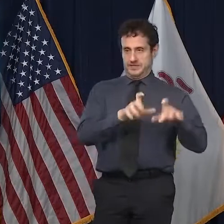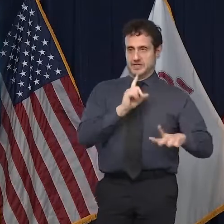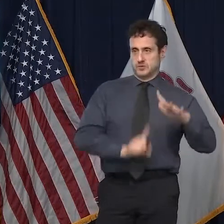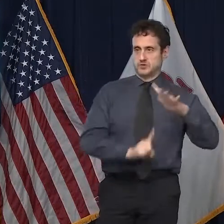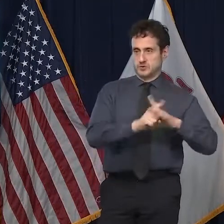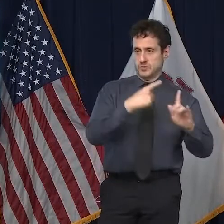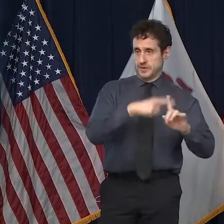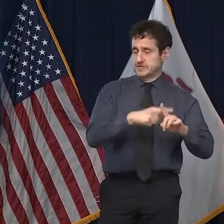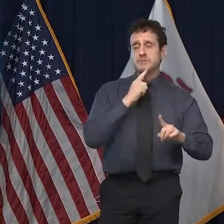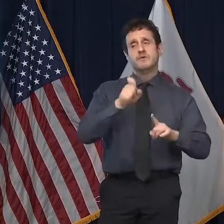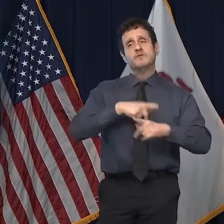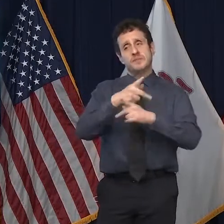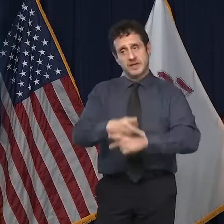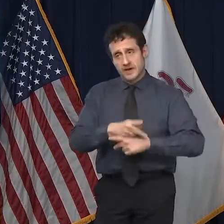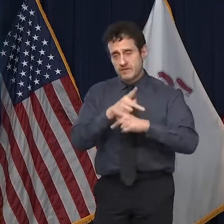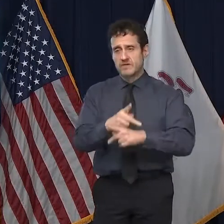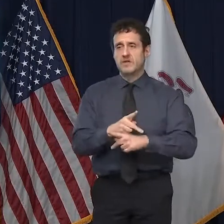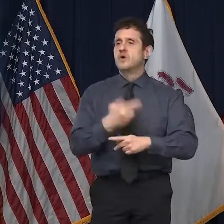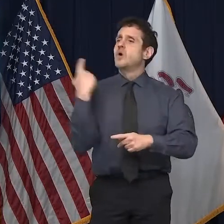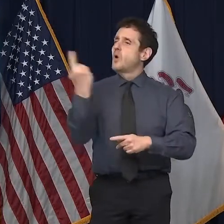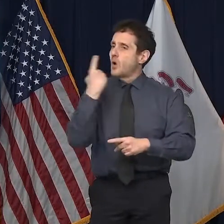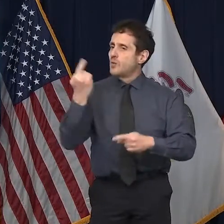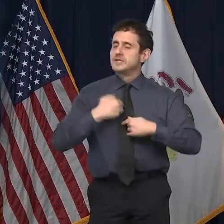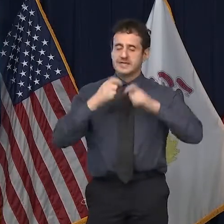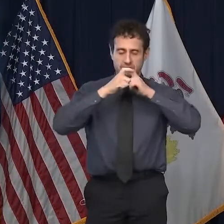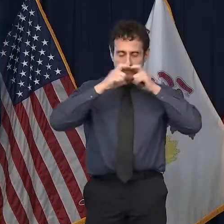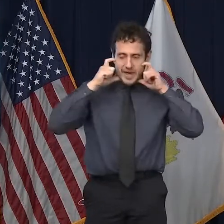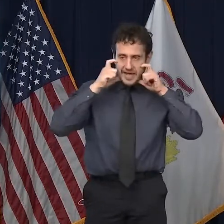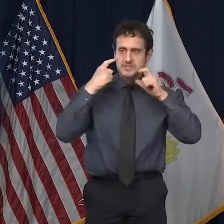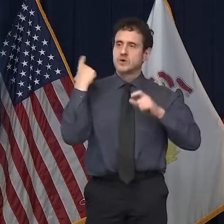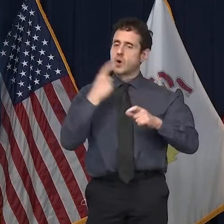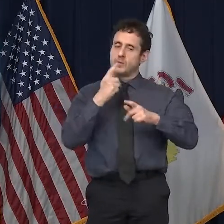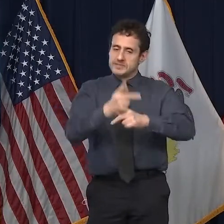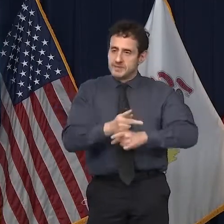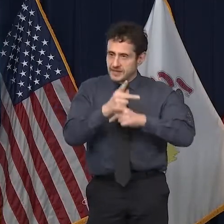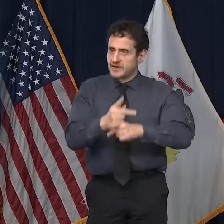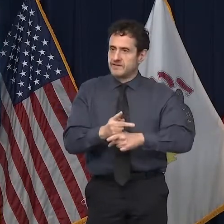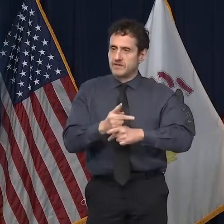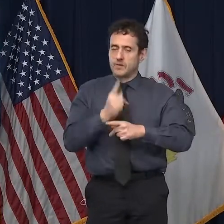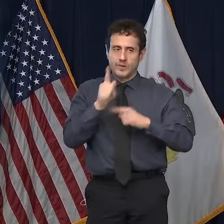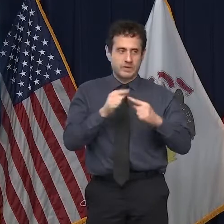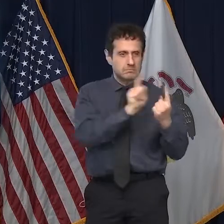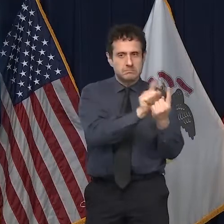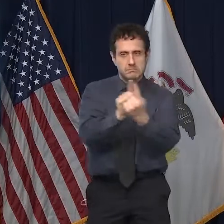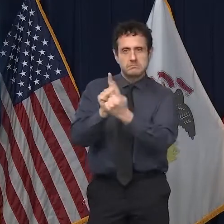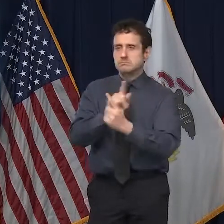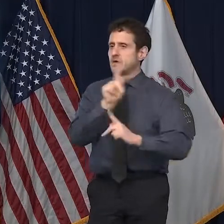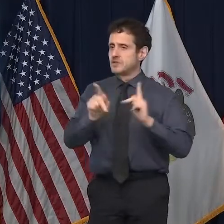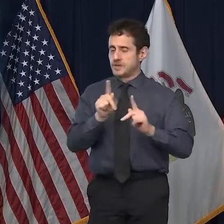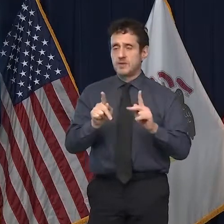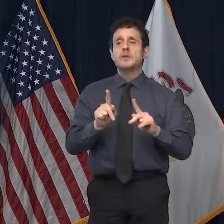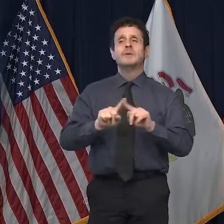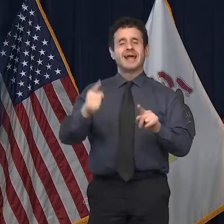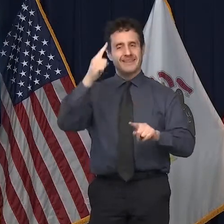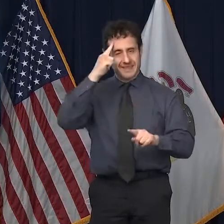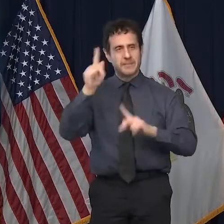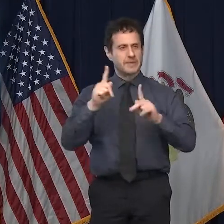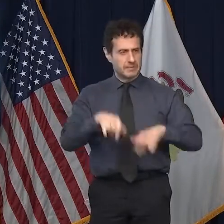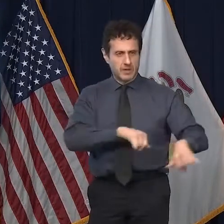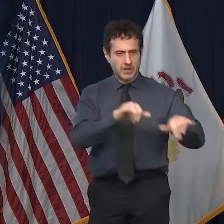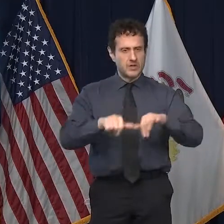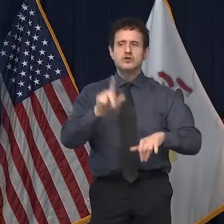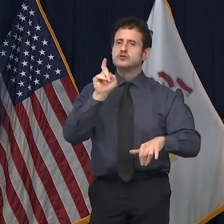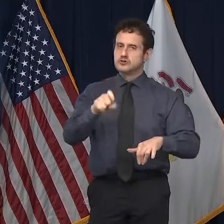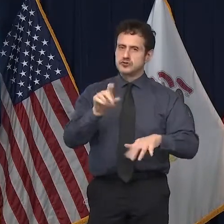very careful, constantly, wearing your mask and being as careful as possible. But yes, I think everyone should get in the habit of